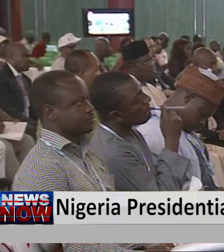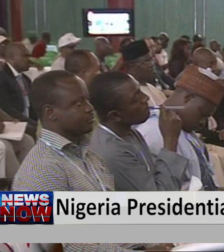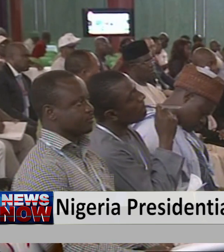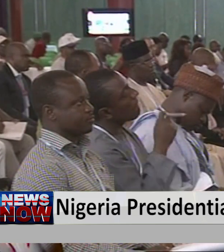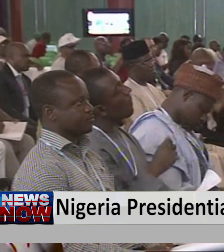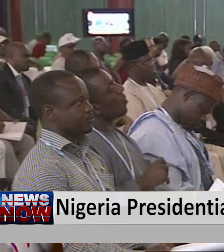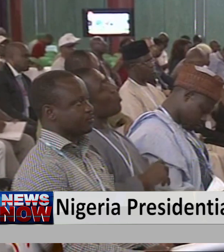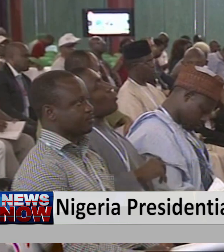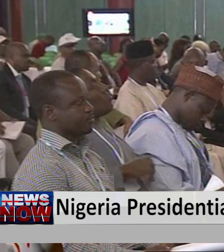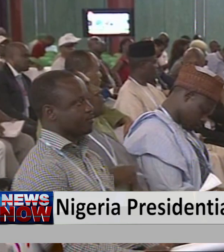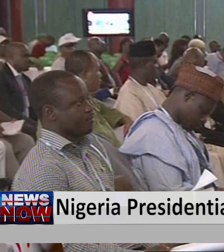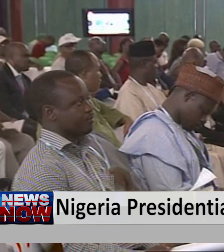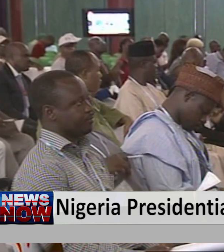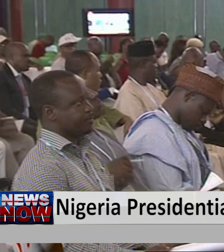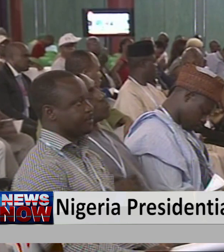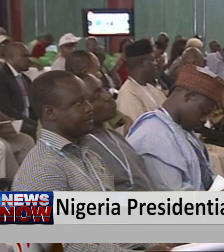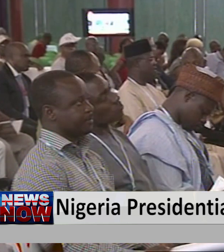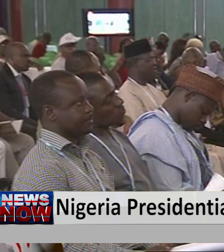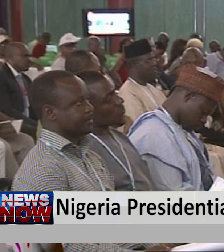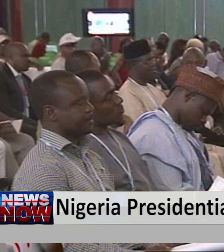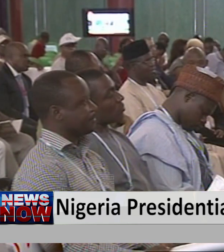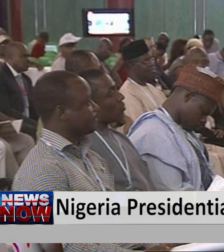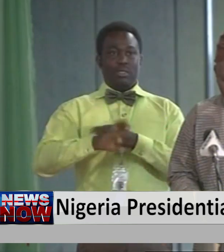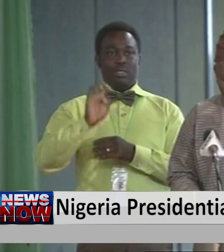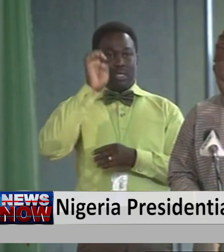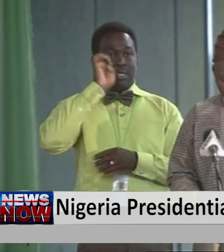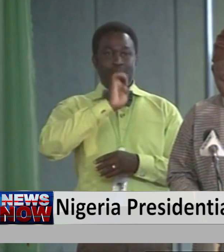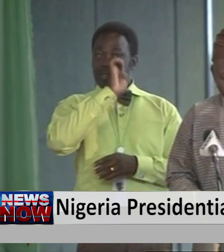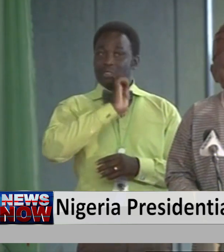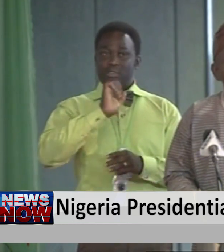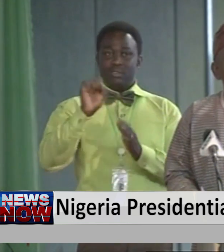I undertook this assignment in Ekiti State.